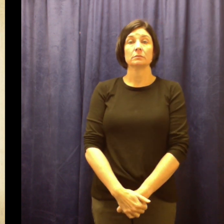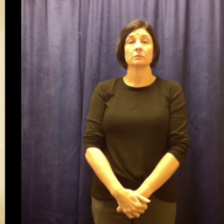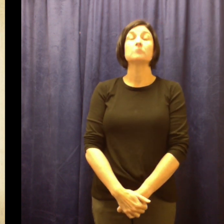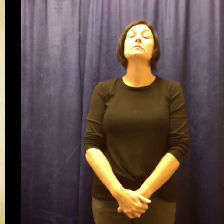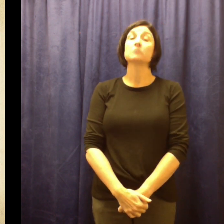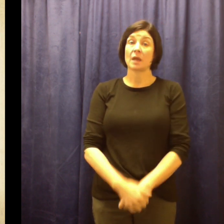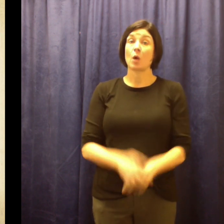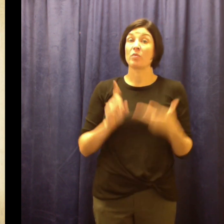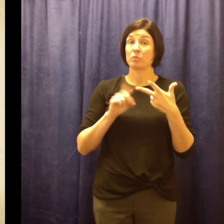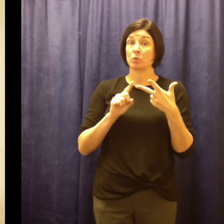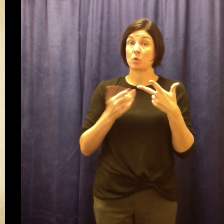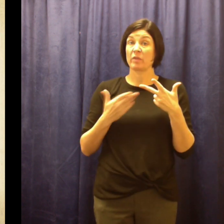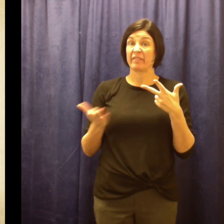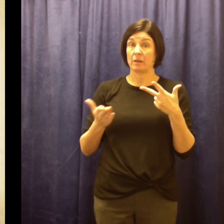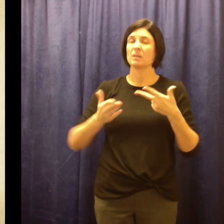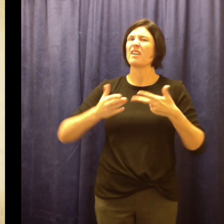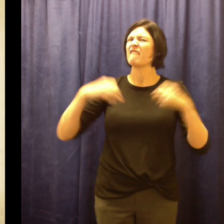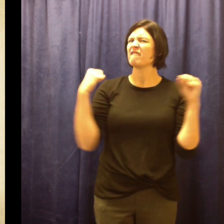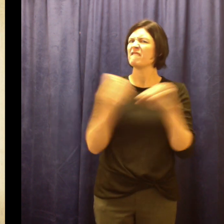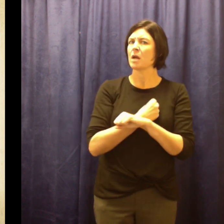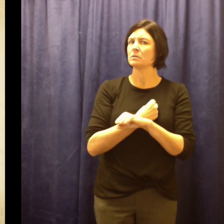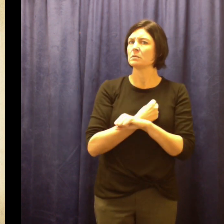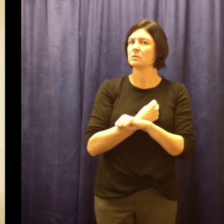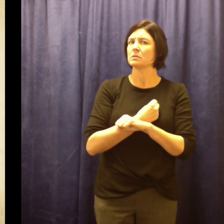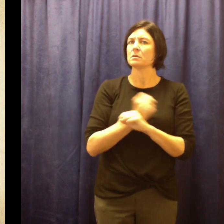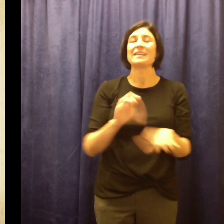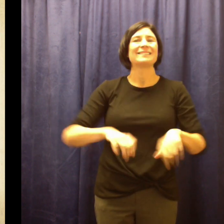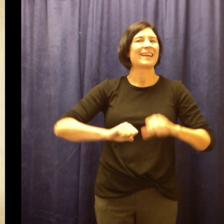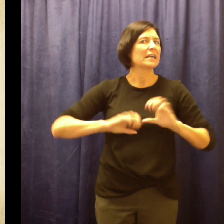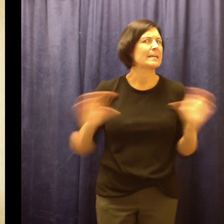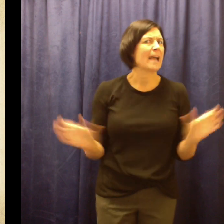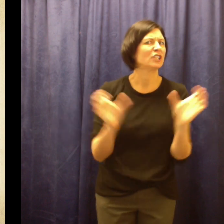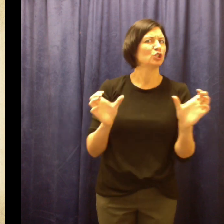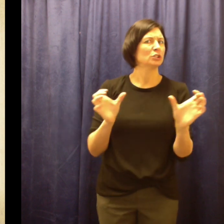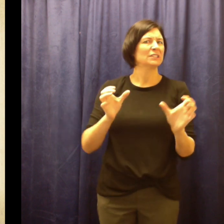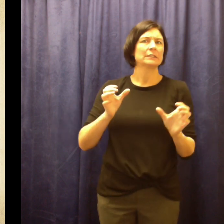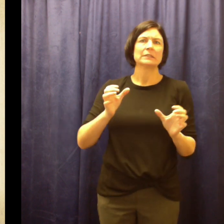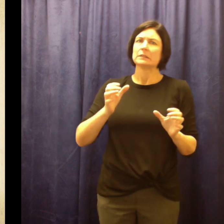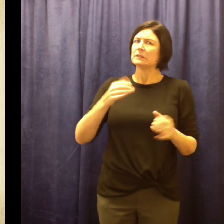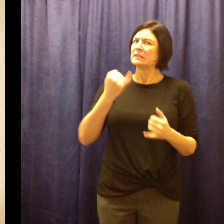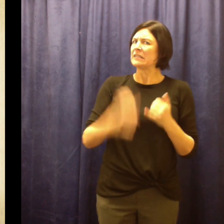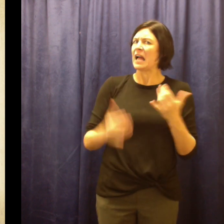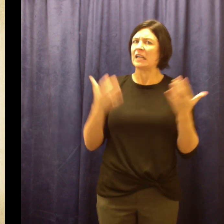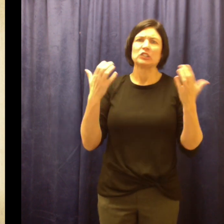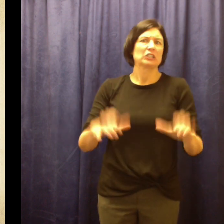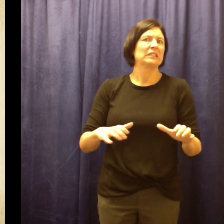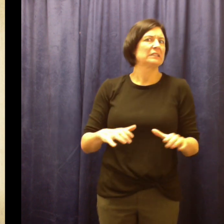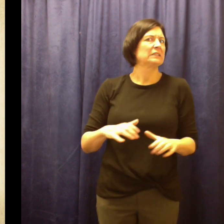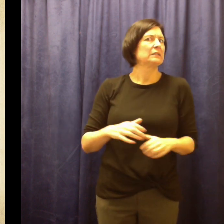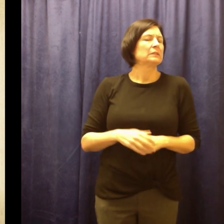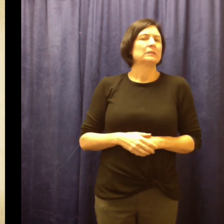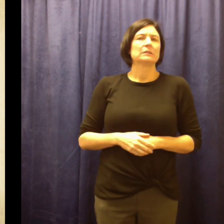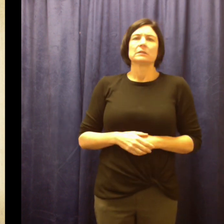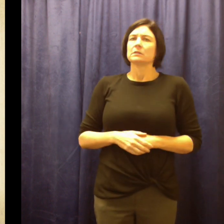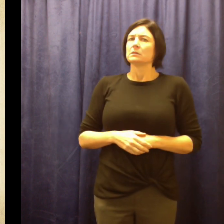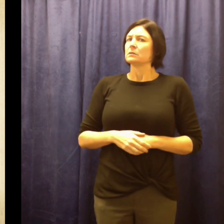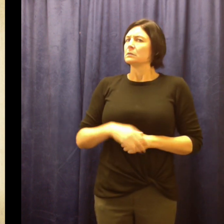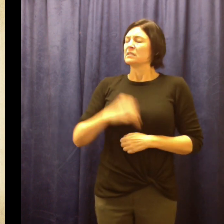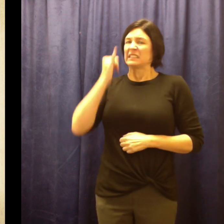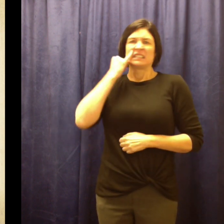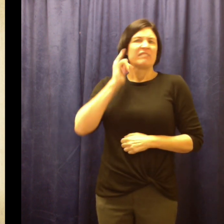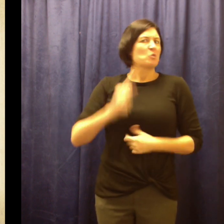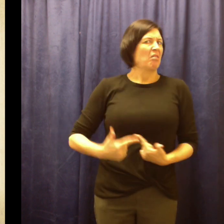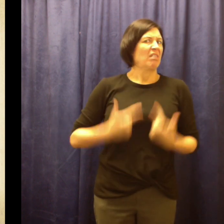Fight. Take action against the active shooter as a last resort, and only when your life is